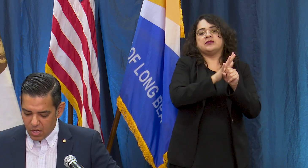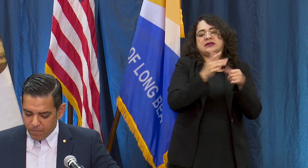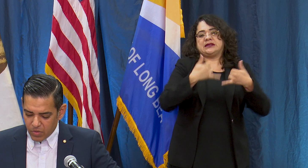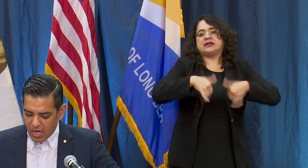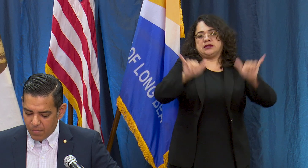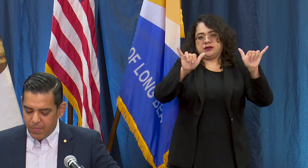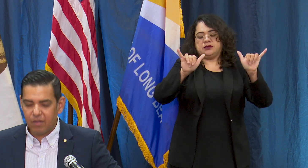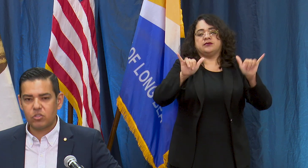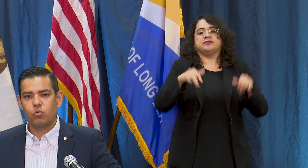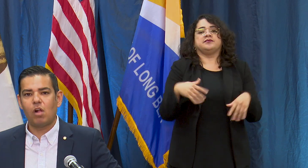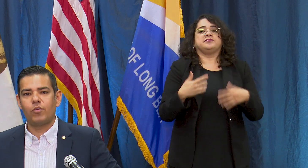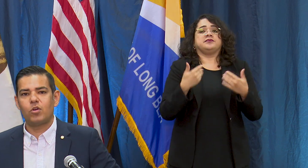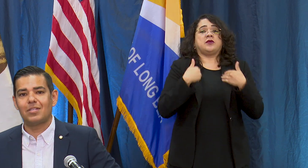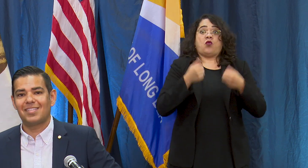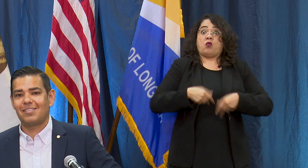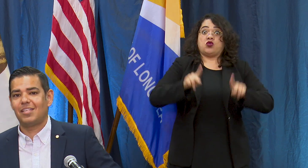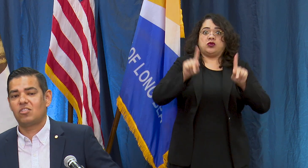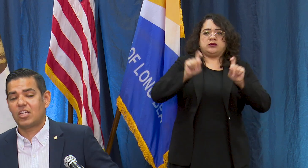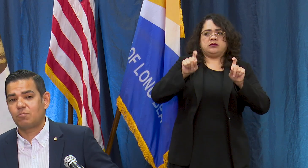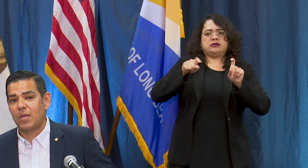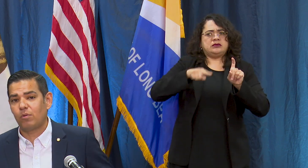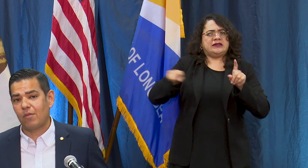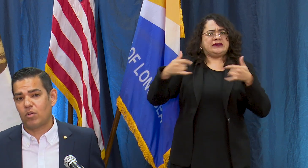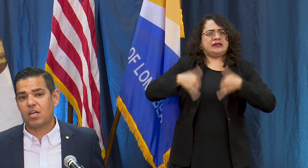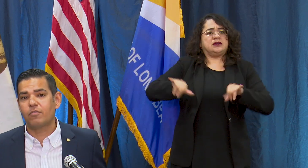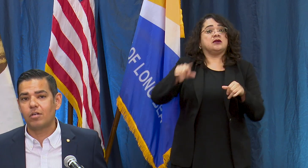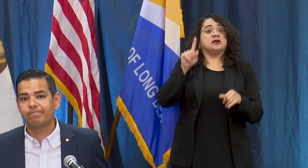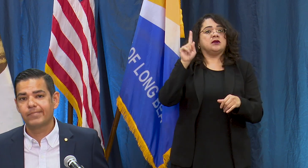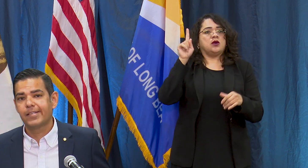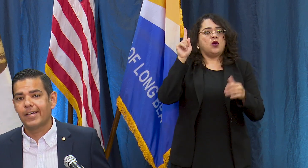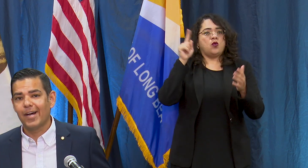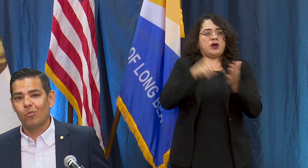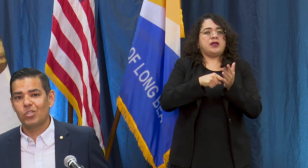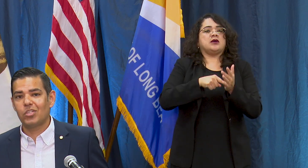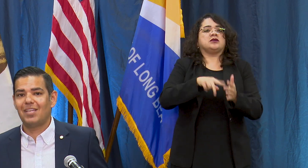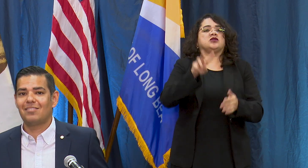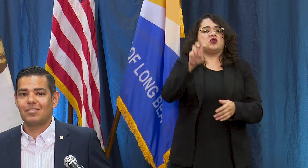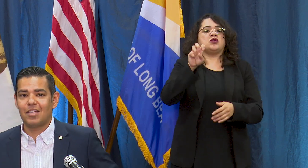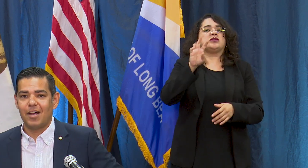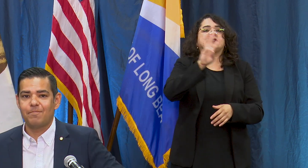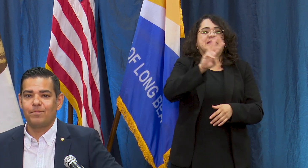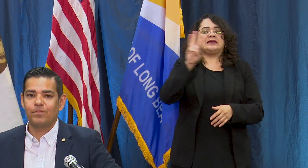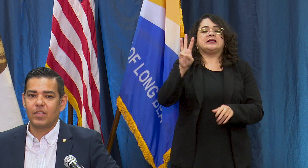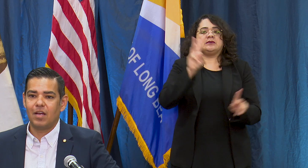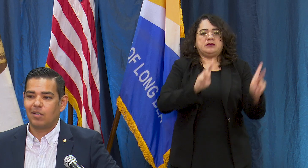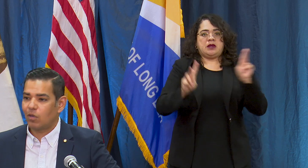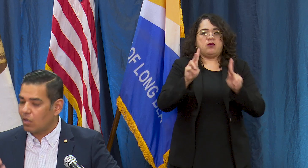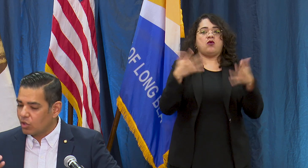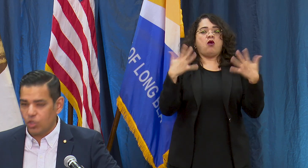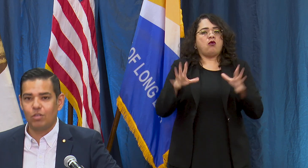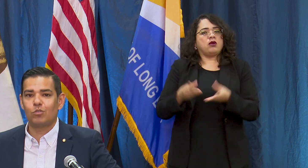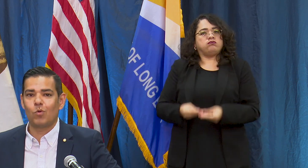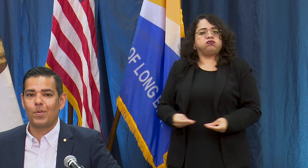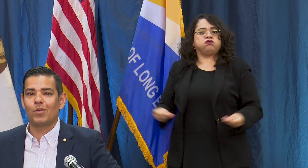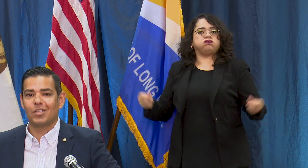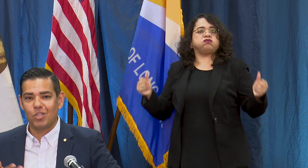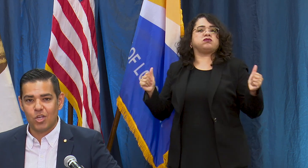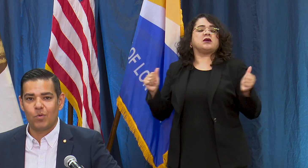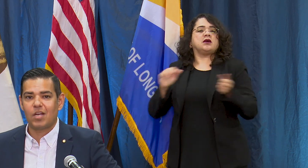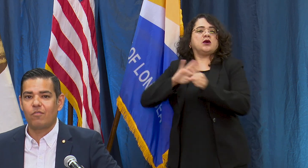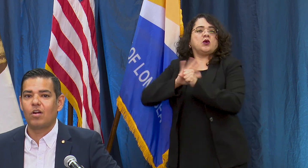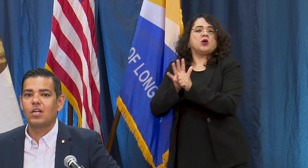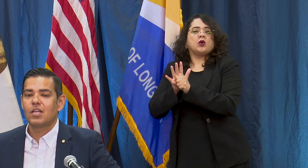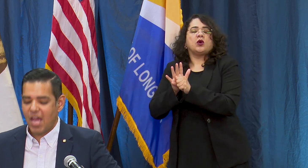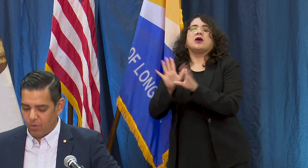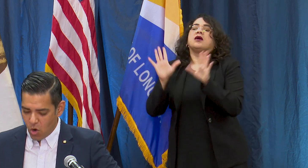sites. About 1,266 people have recovered, which is good news. We want people to continue